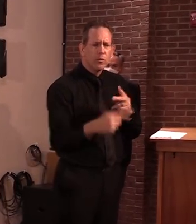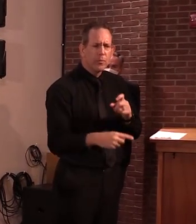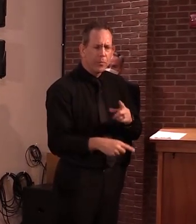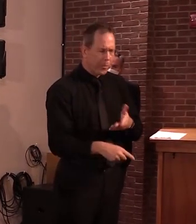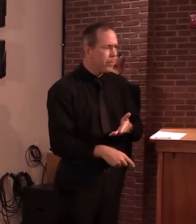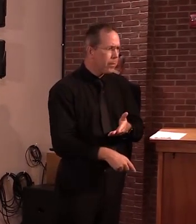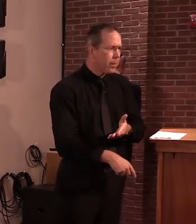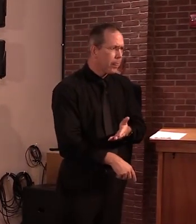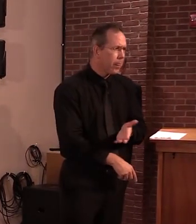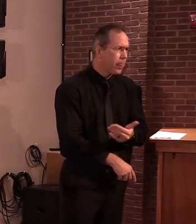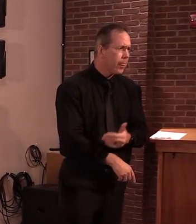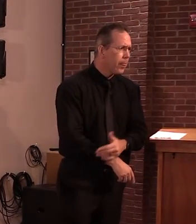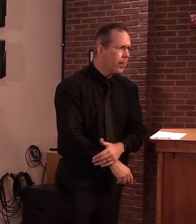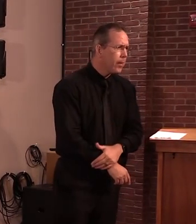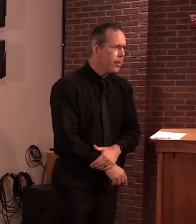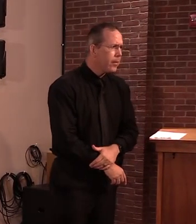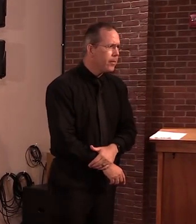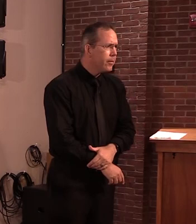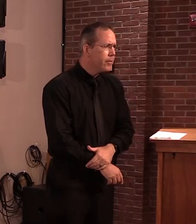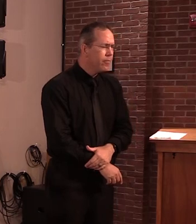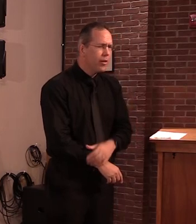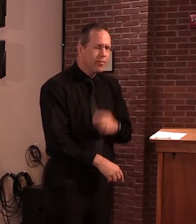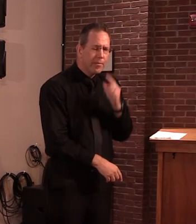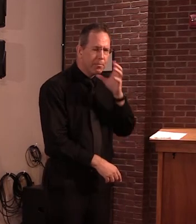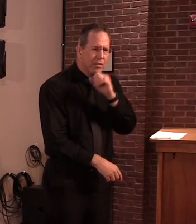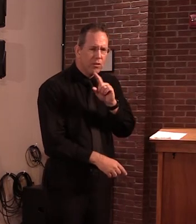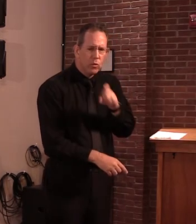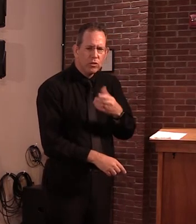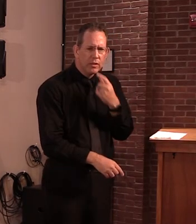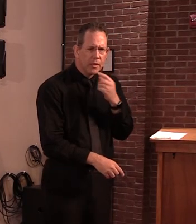Oh, I'm sorry, what was the question, Wilson?